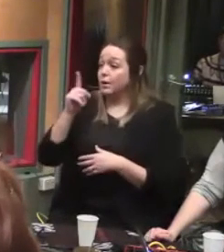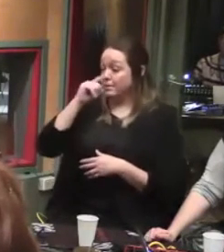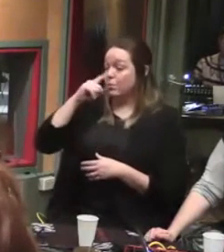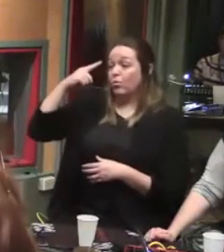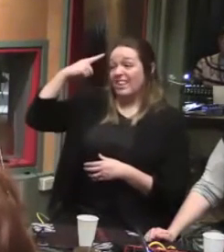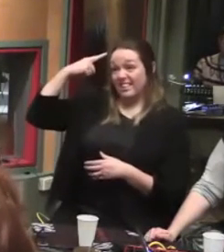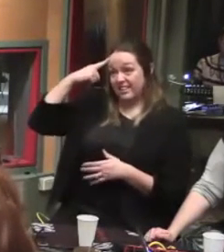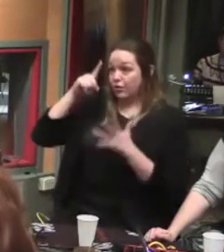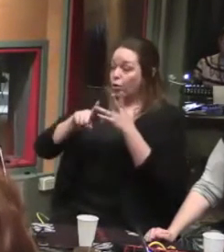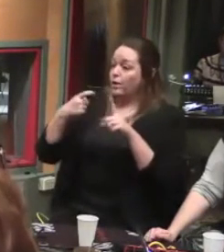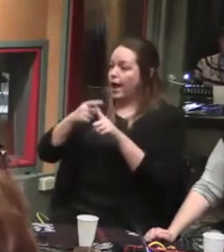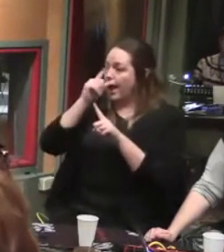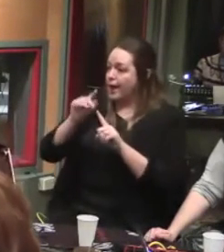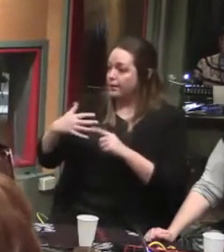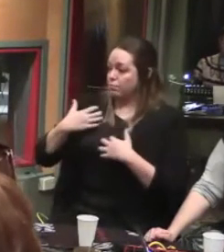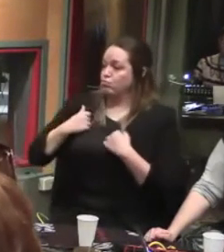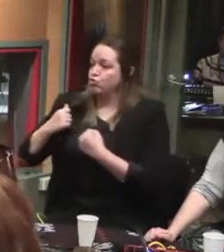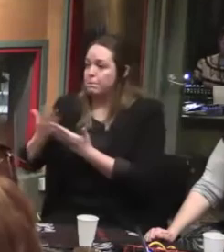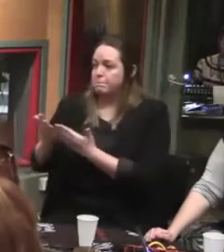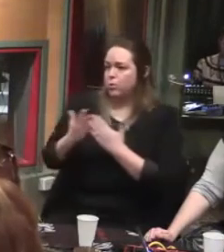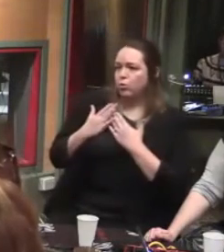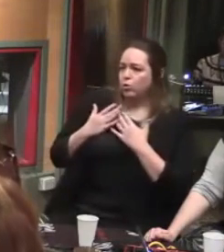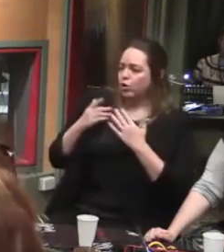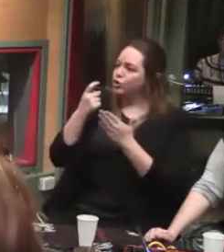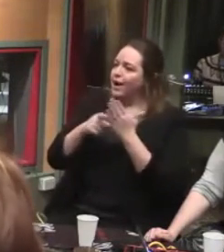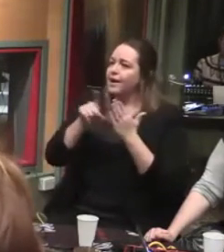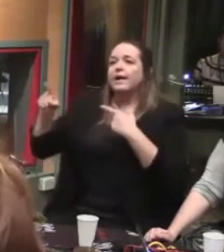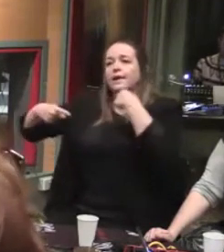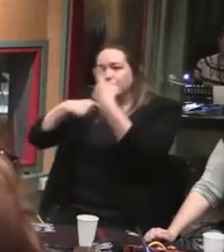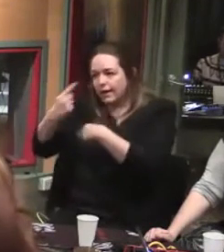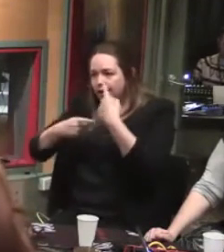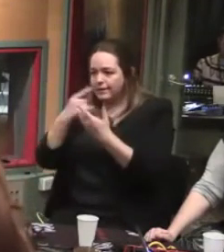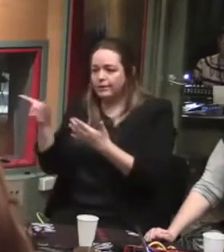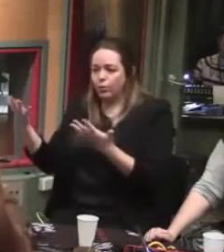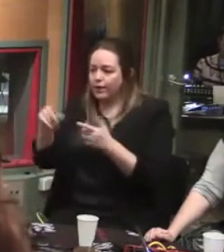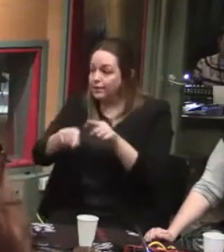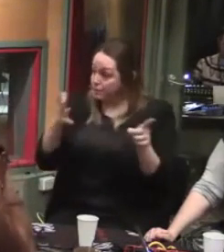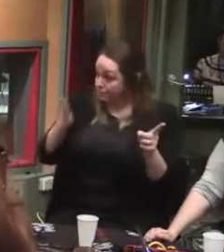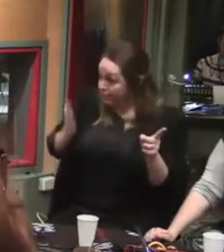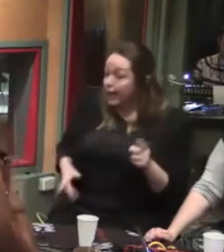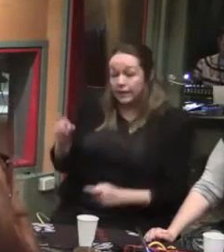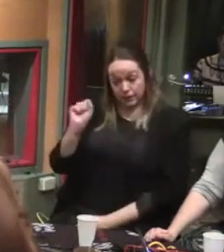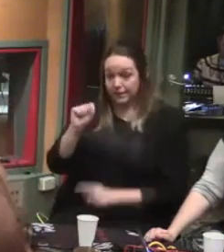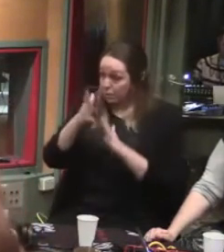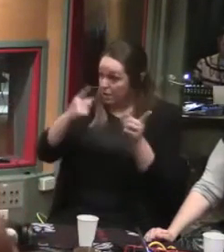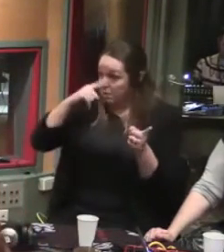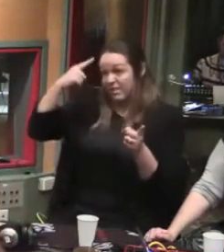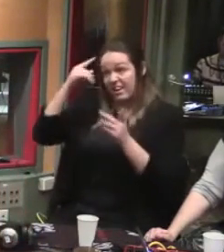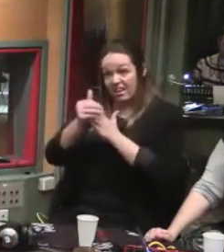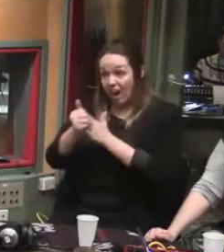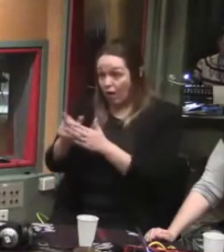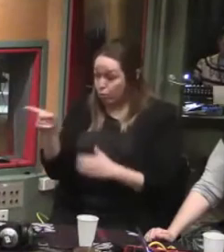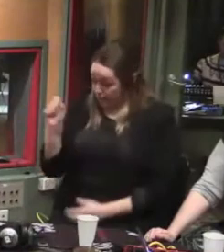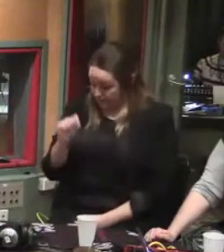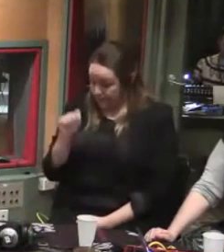just push me or pull me in particular directions rather than explaining where things are. You mean physically? Yes. They think they're guiding you?